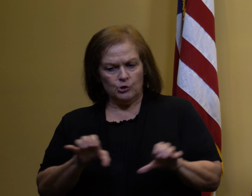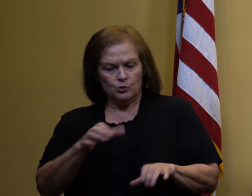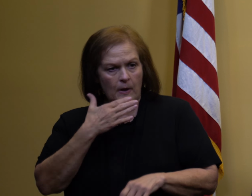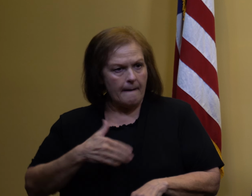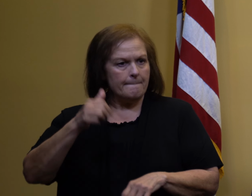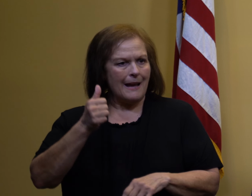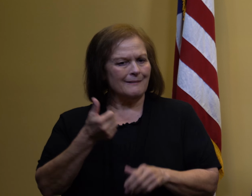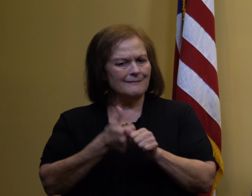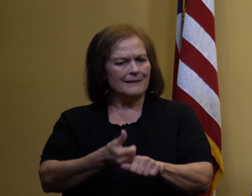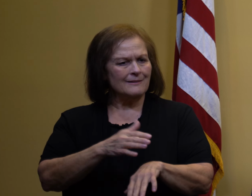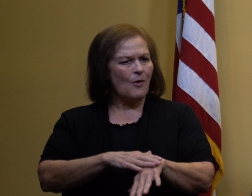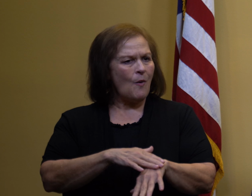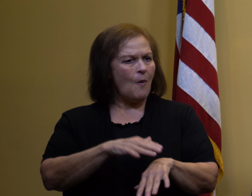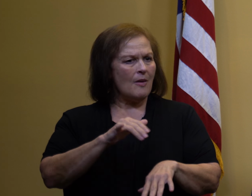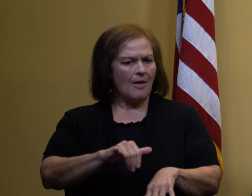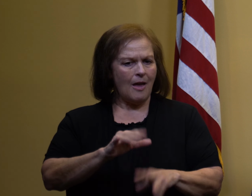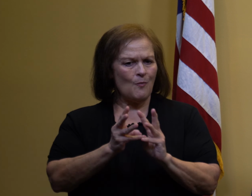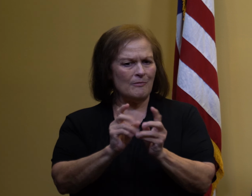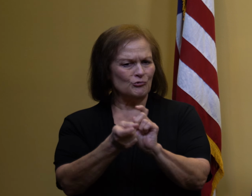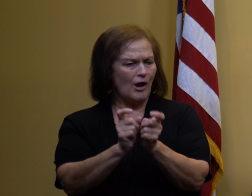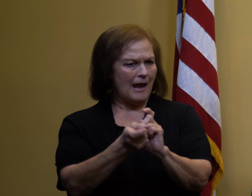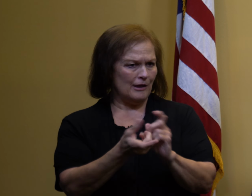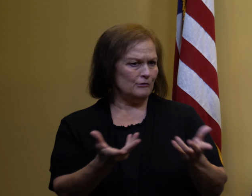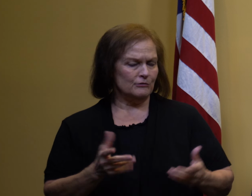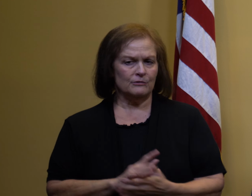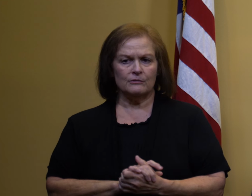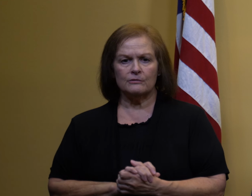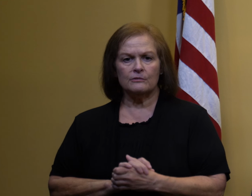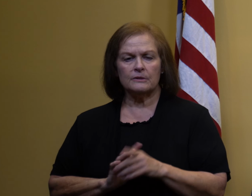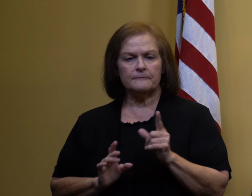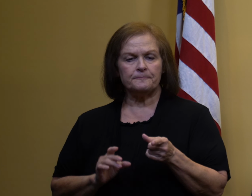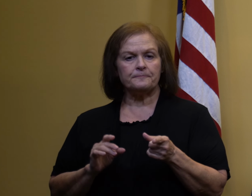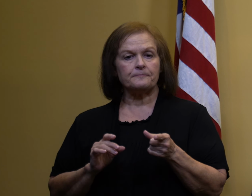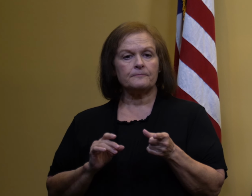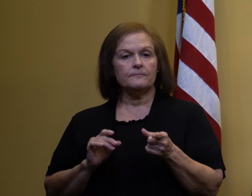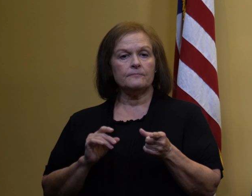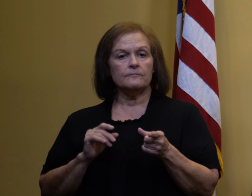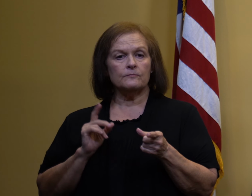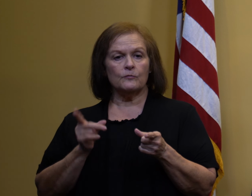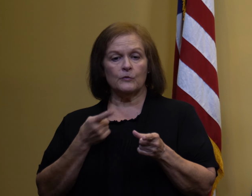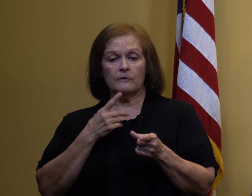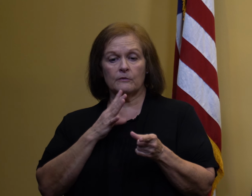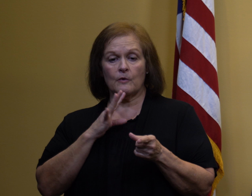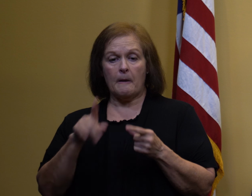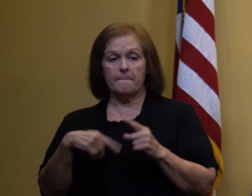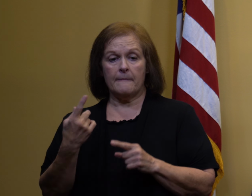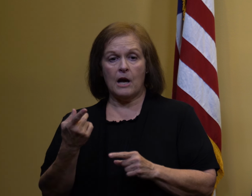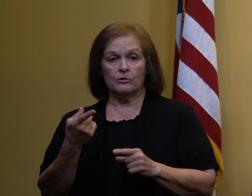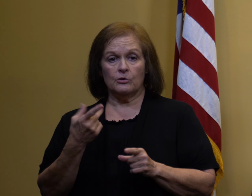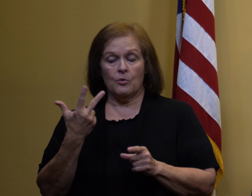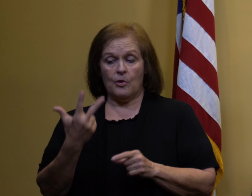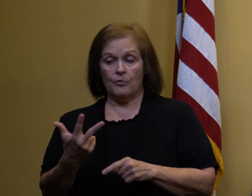the environment and the climate has changed. Carly with Axios. Hi, good morning, Mayor. Good morning. You mentioned that there were